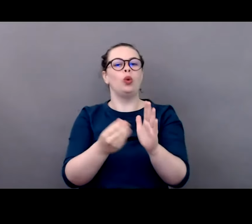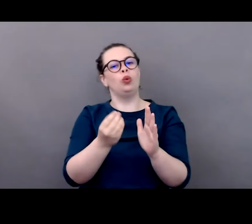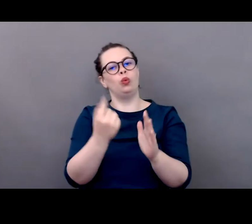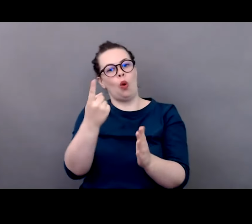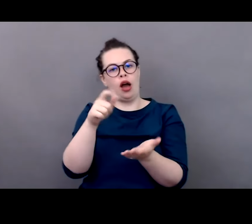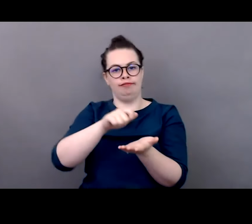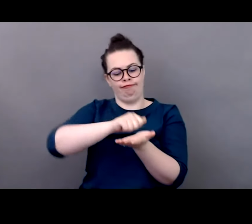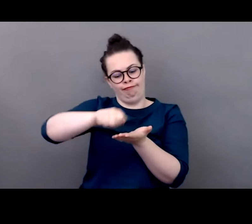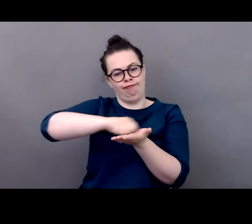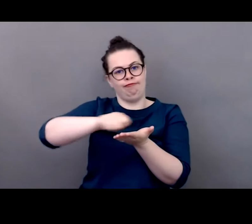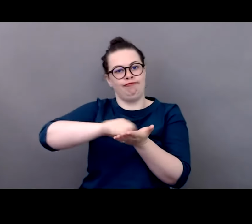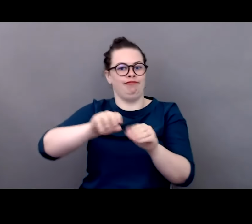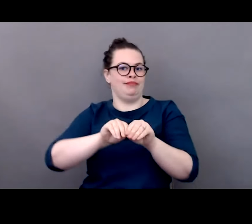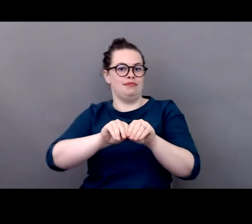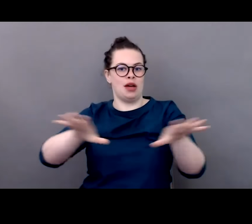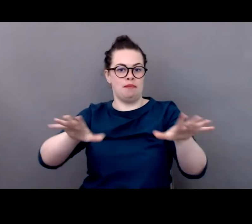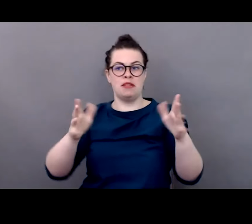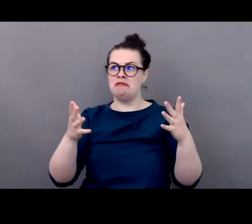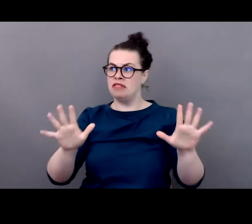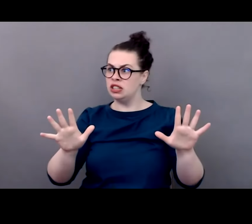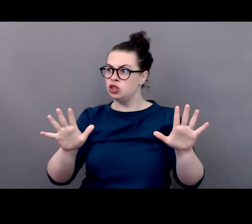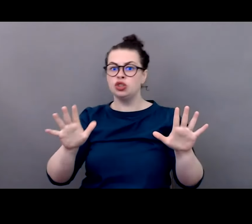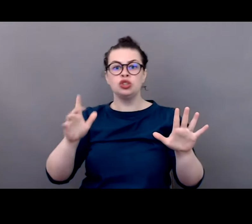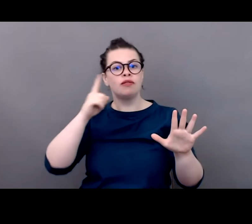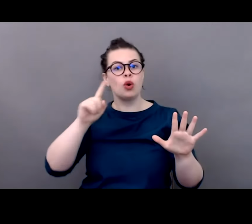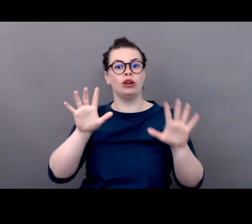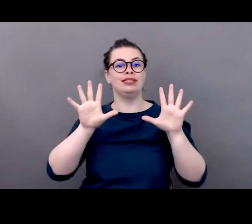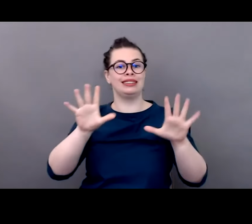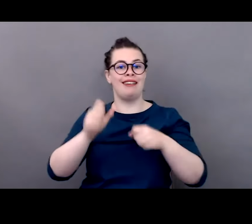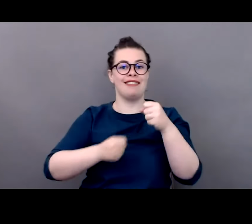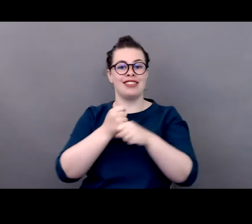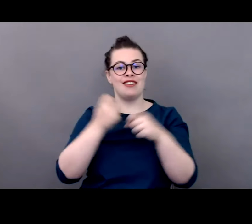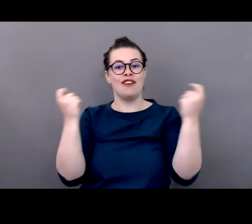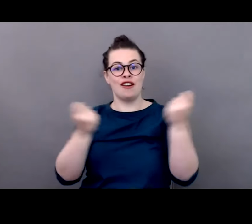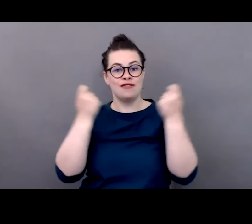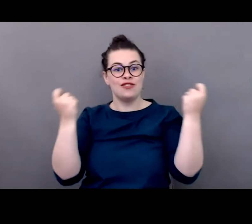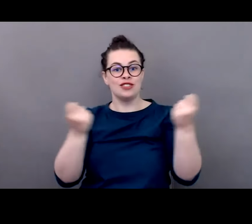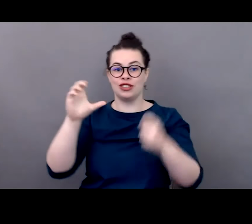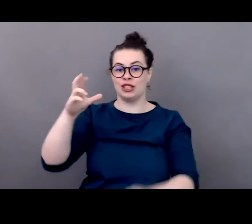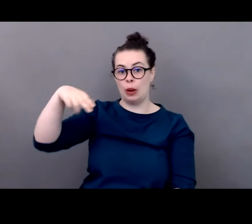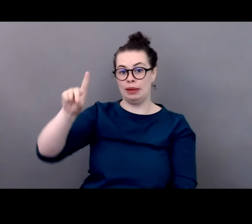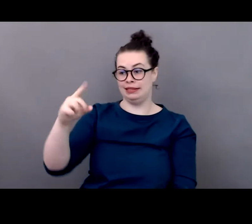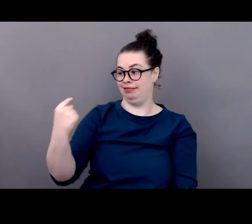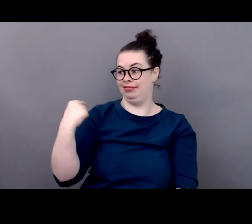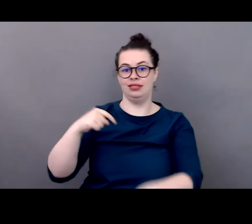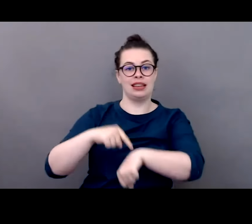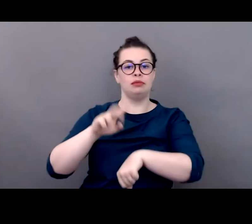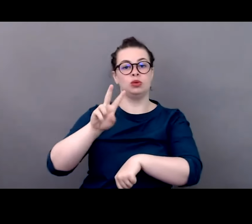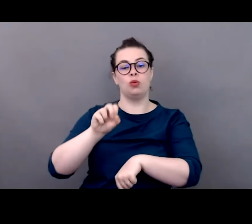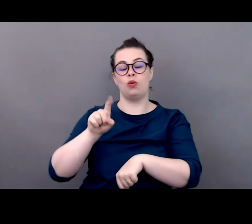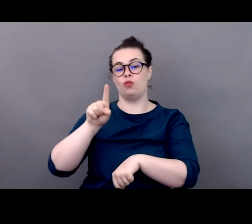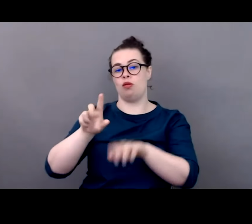which was done for the 10th anniversary of the CRPD committee in 2018. And